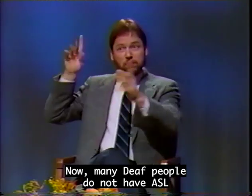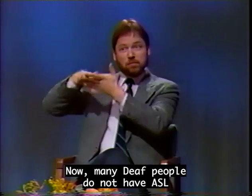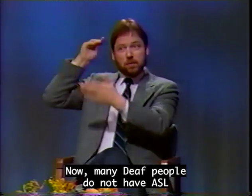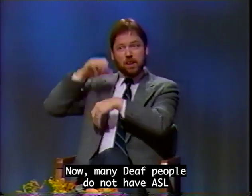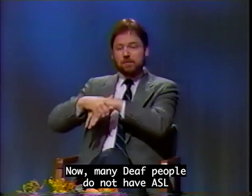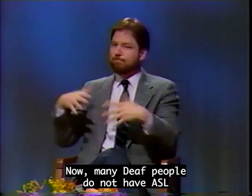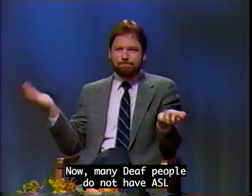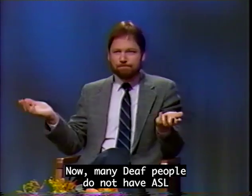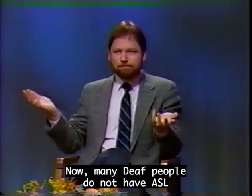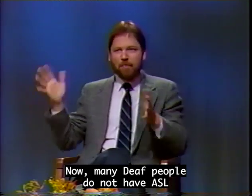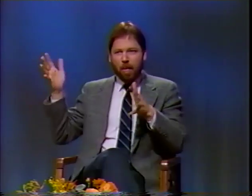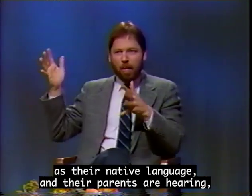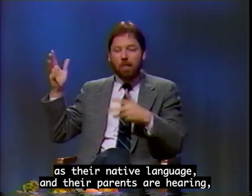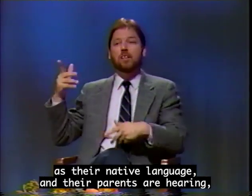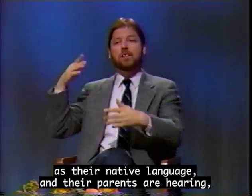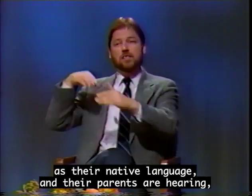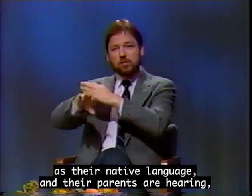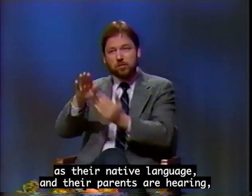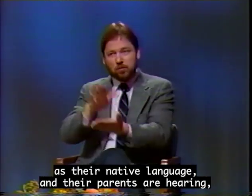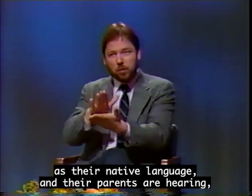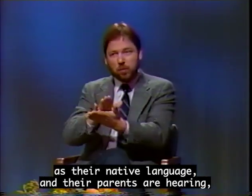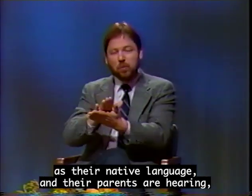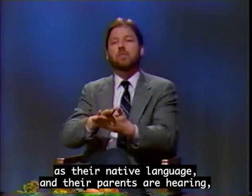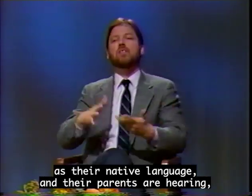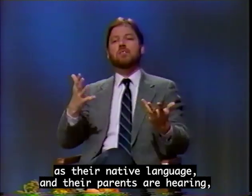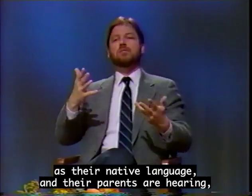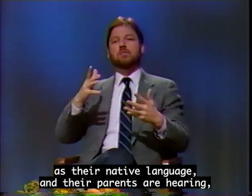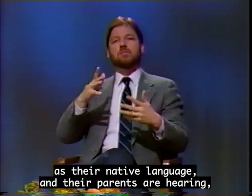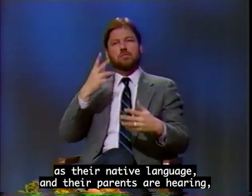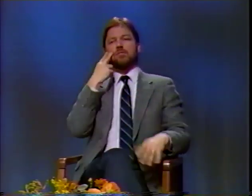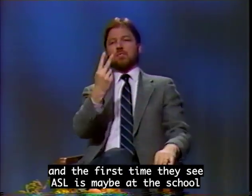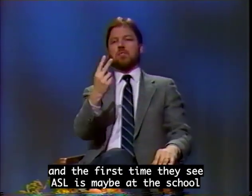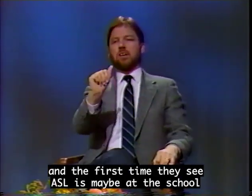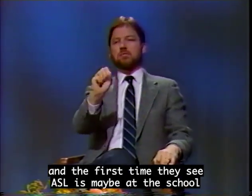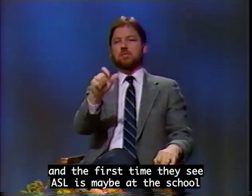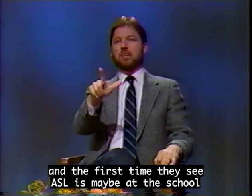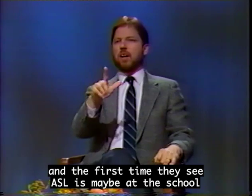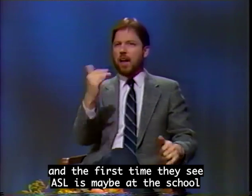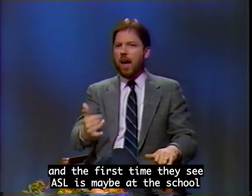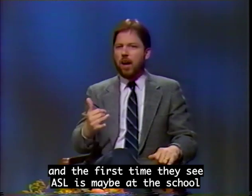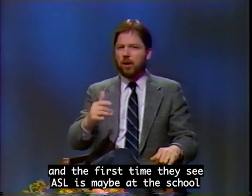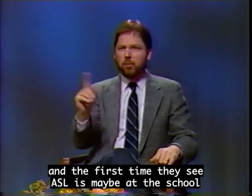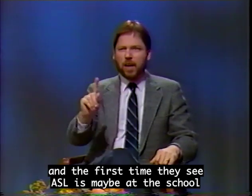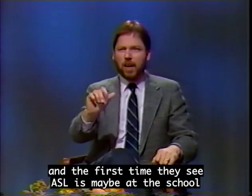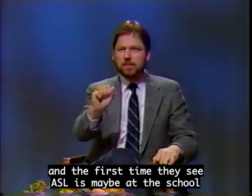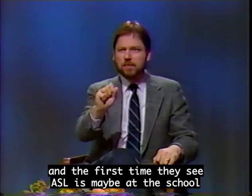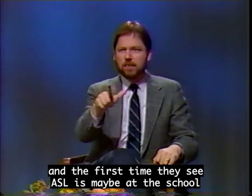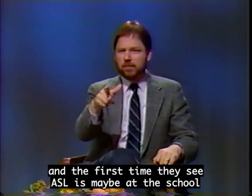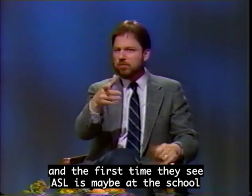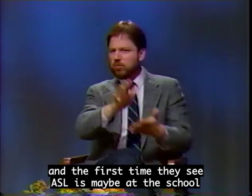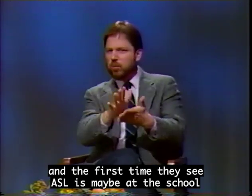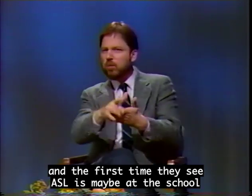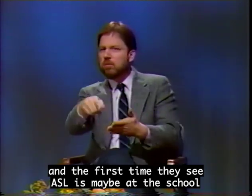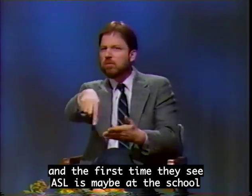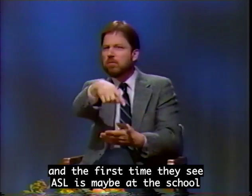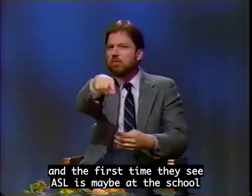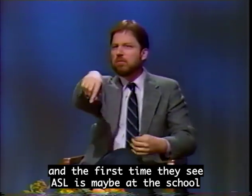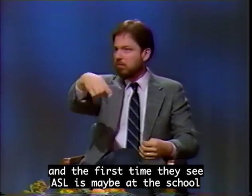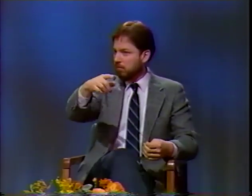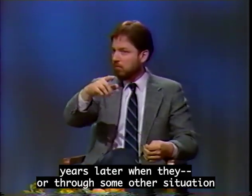have ASL as their native language, and their parents are hearing. And the first time they see ASL is maybe at the school